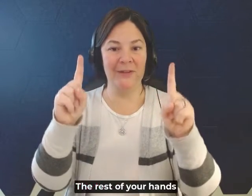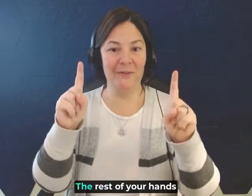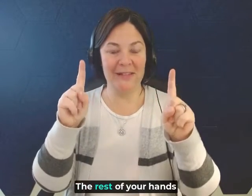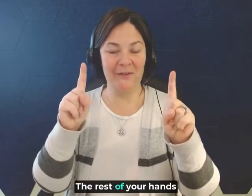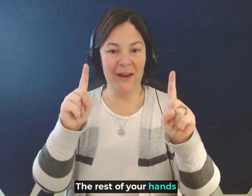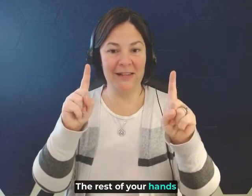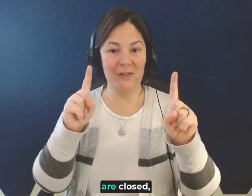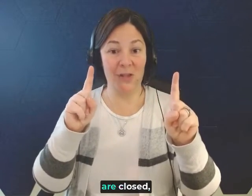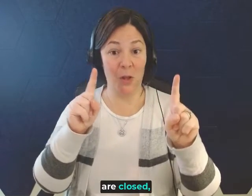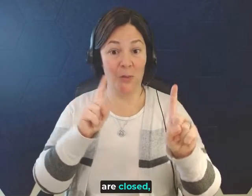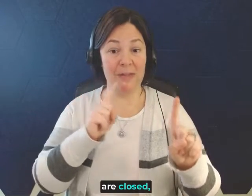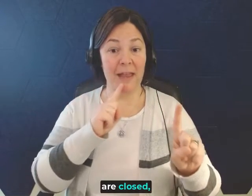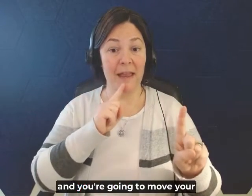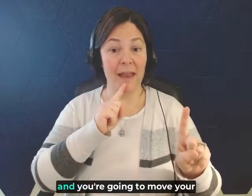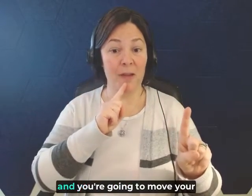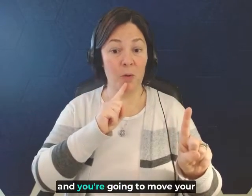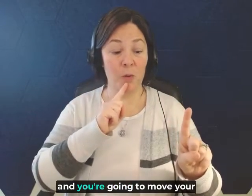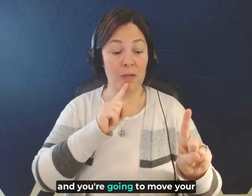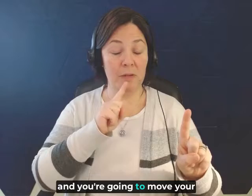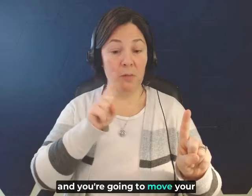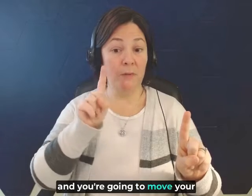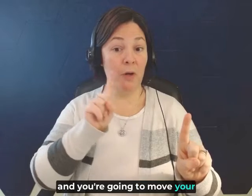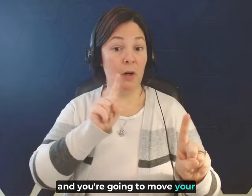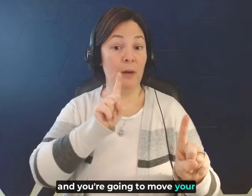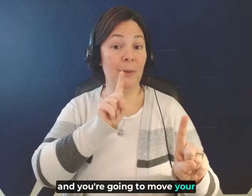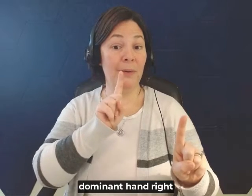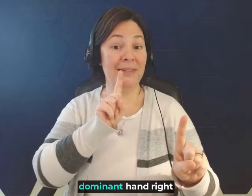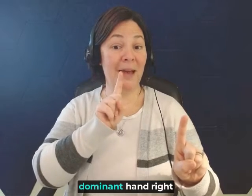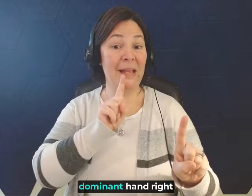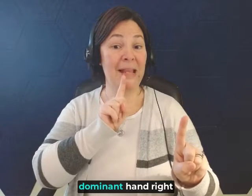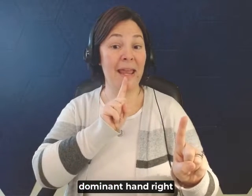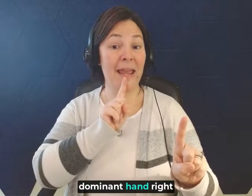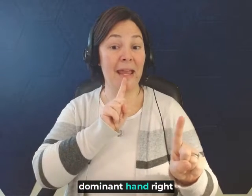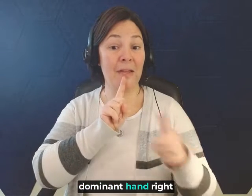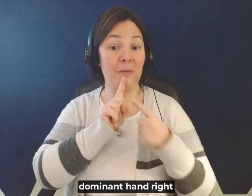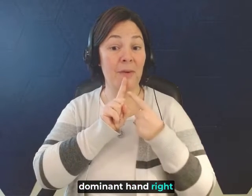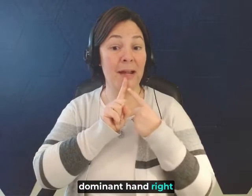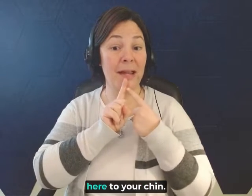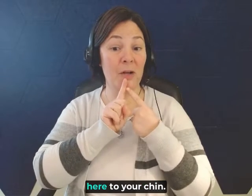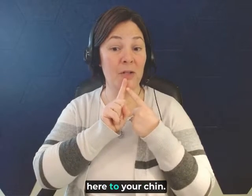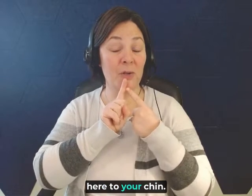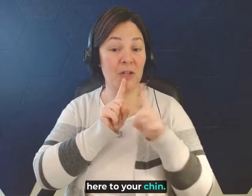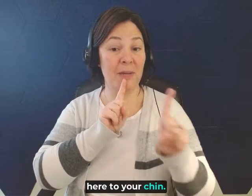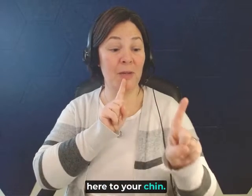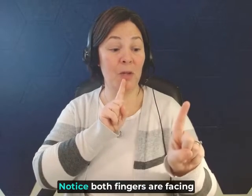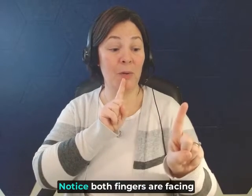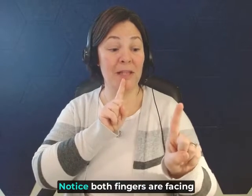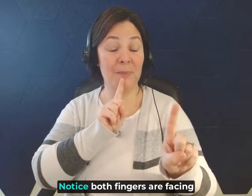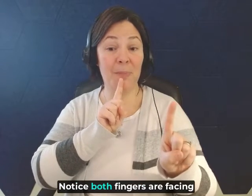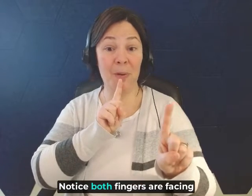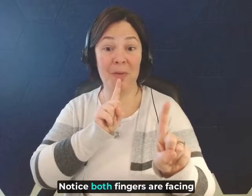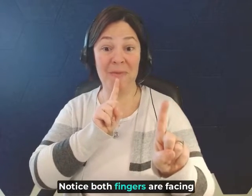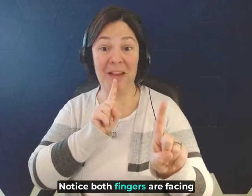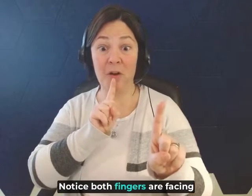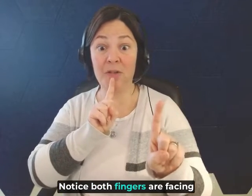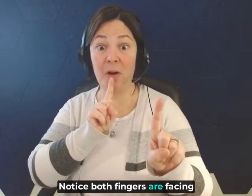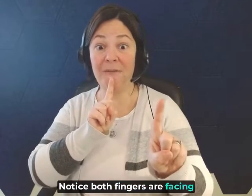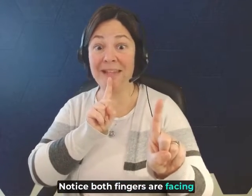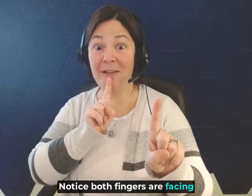rest of your hands are closed and you're going to move your dominant hand right here to your chin. Notice both fingers are facing forward